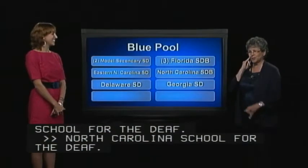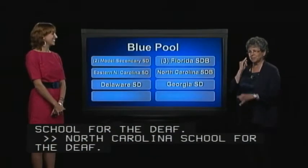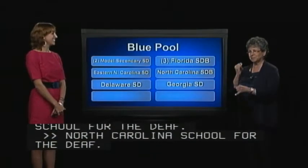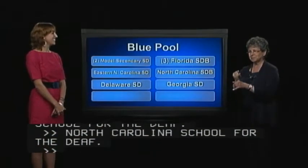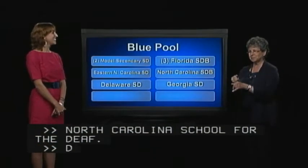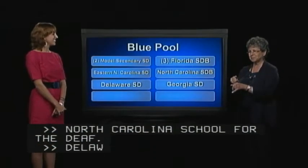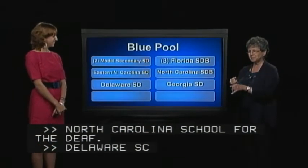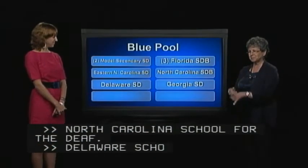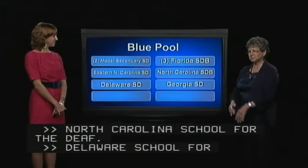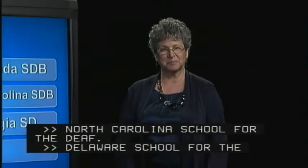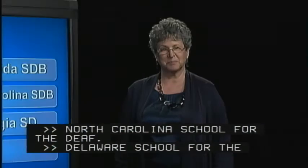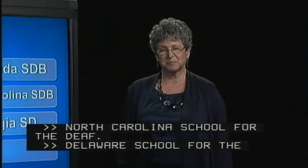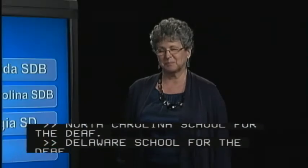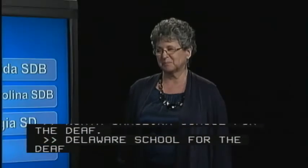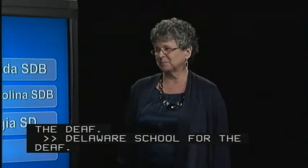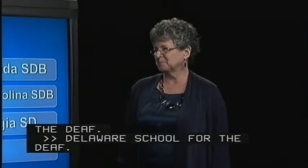Georgia School for the Deaf.